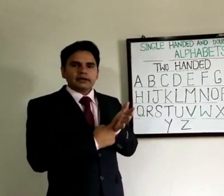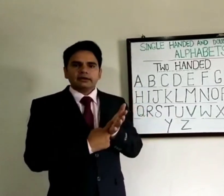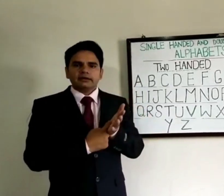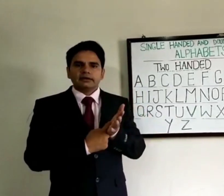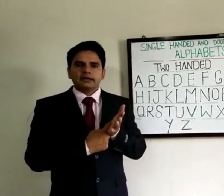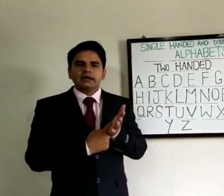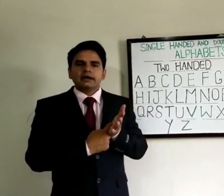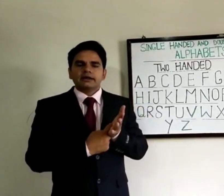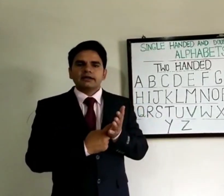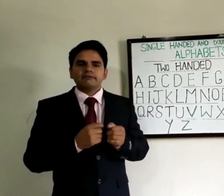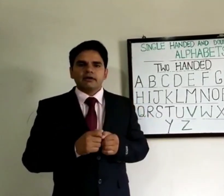Ra. Ra for